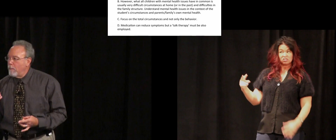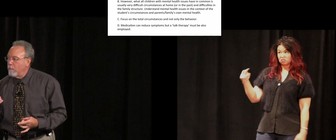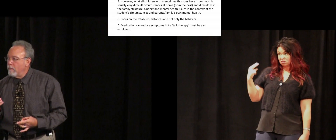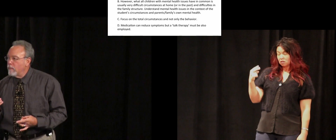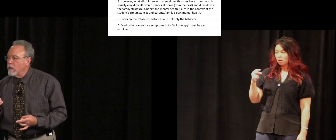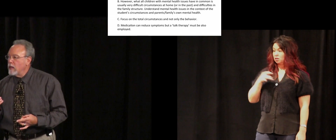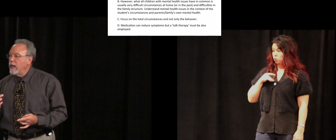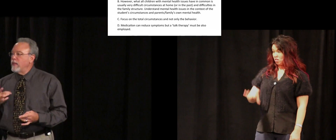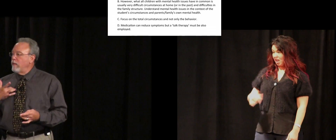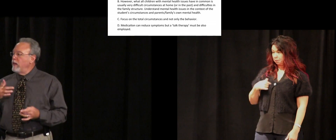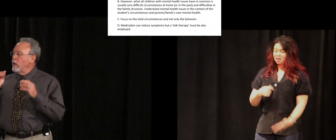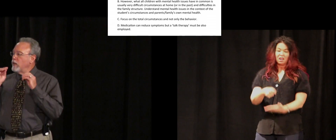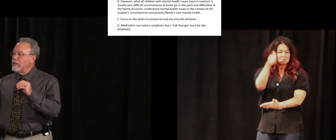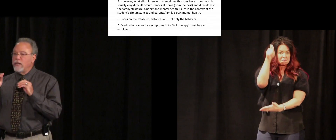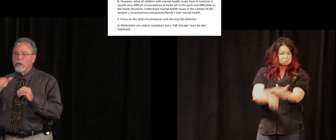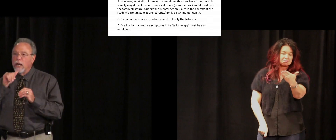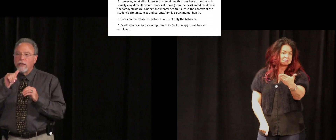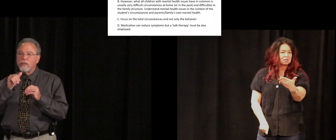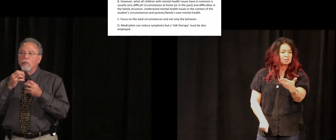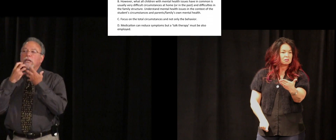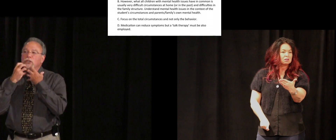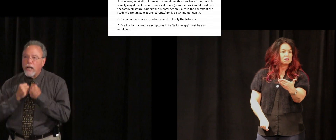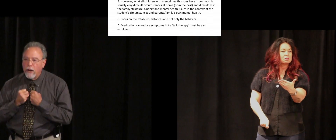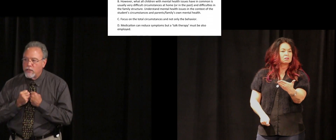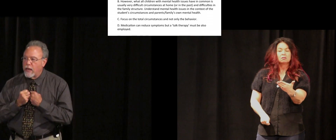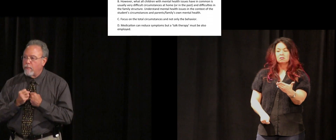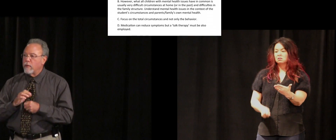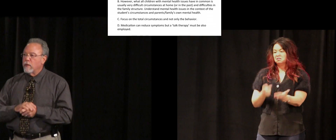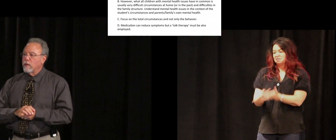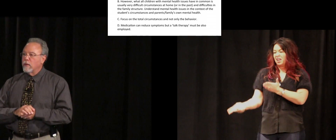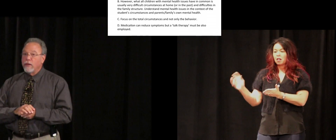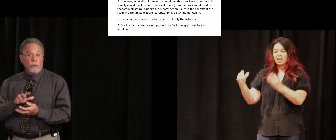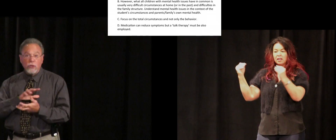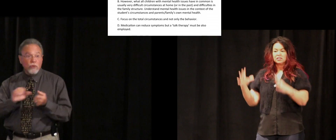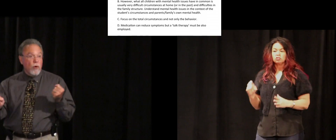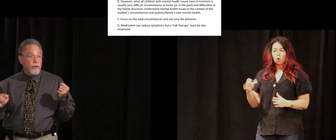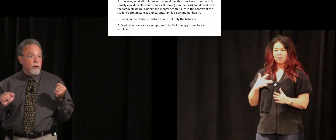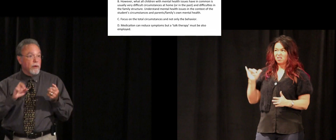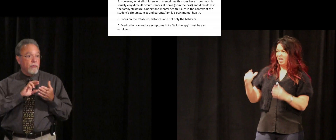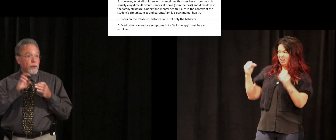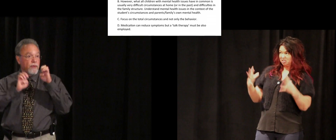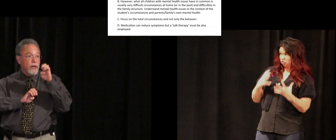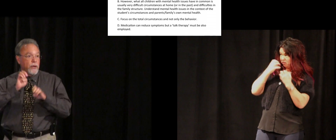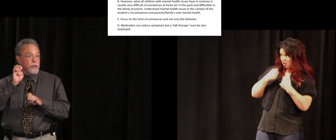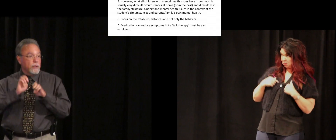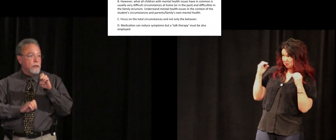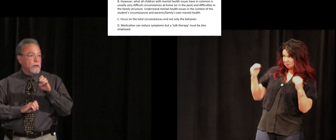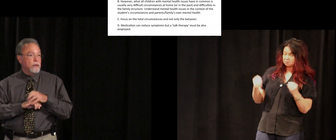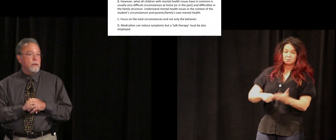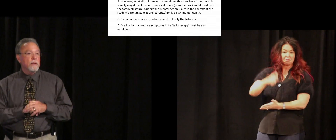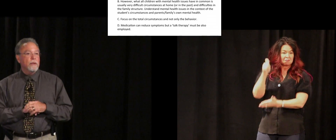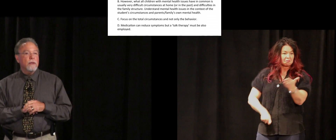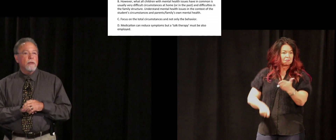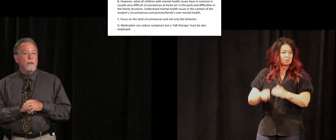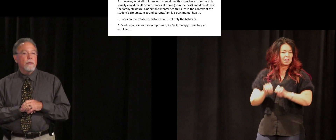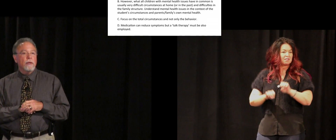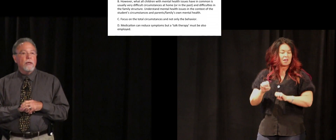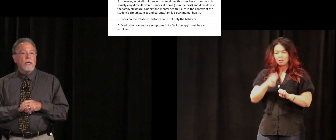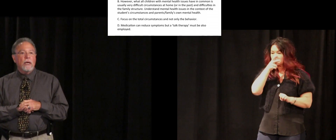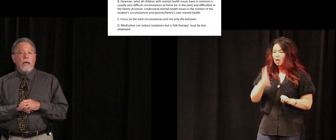Being able to freely experience emotions without cutting them off or being afraid of them. I mean, I was taught by my Irish